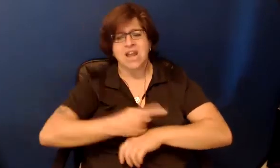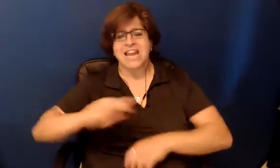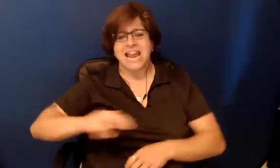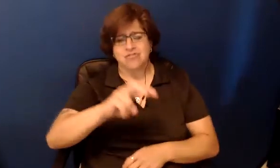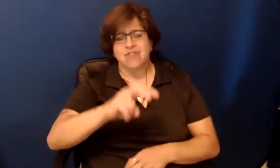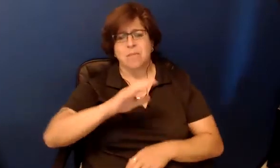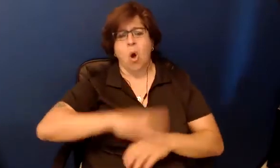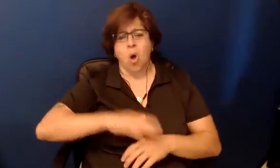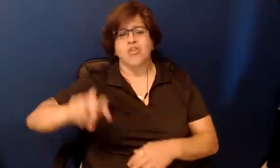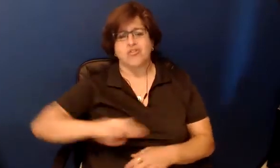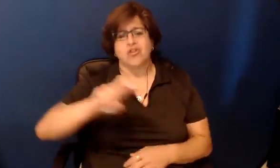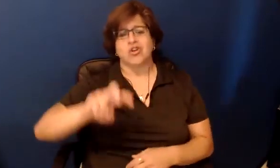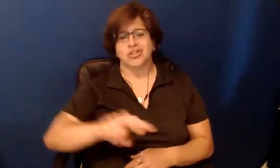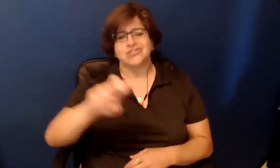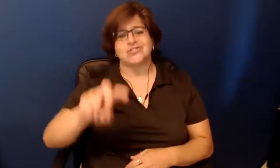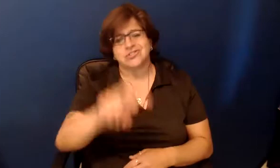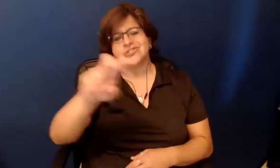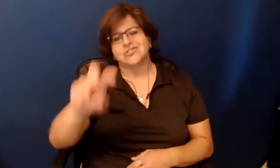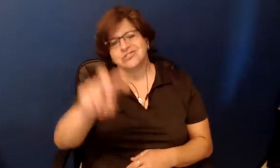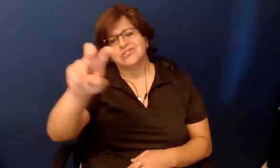one day's trip here. So